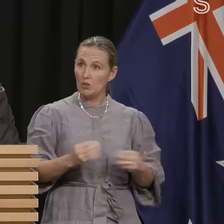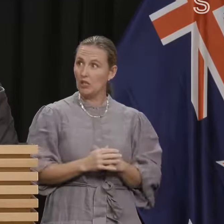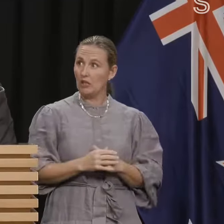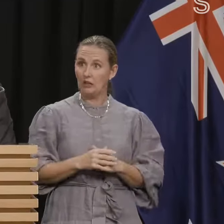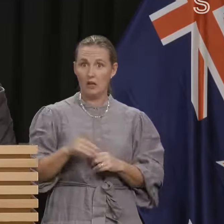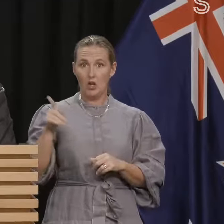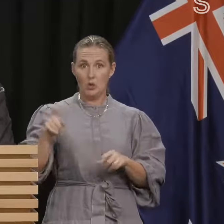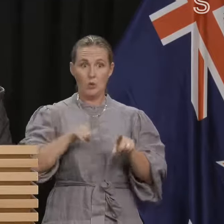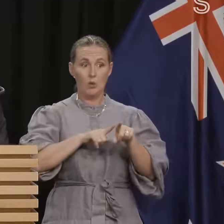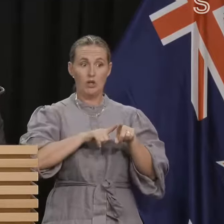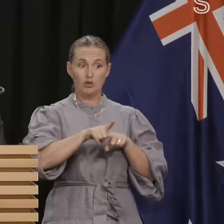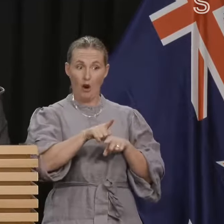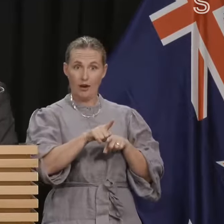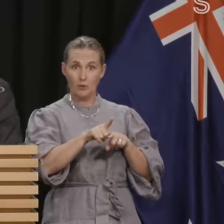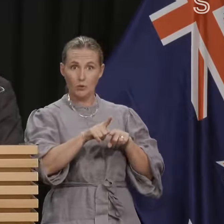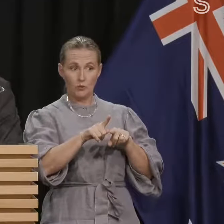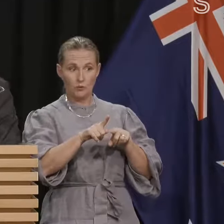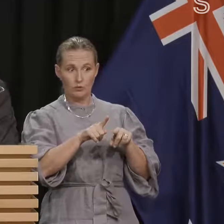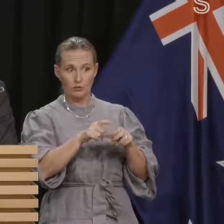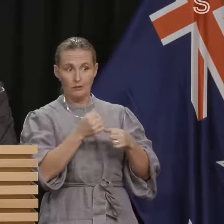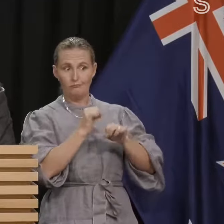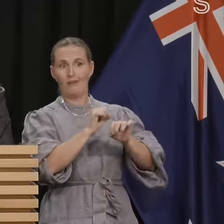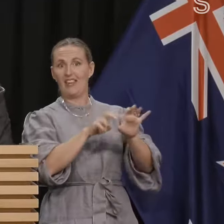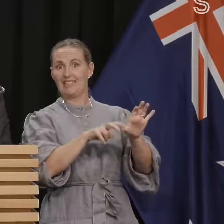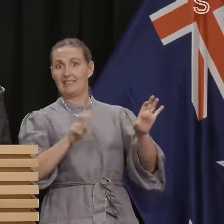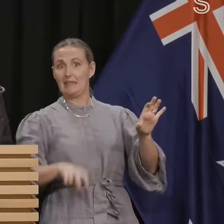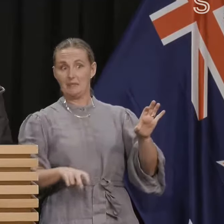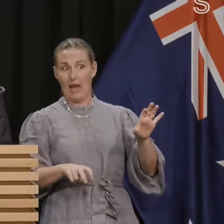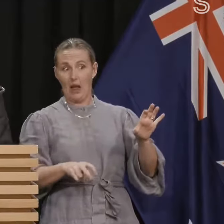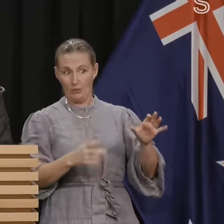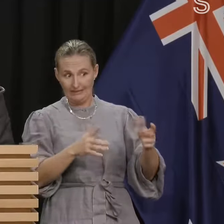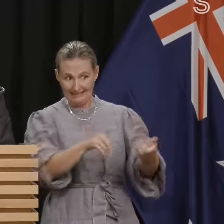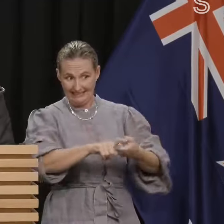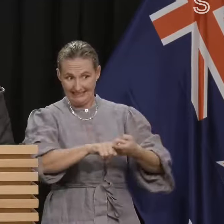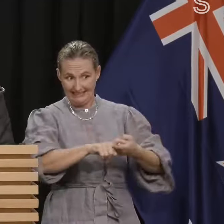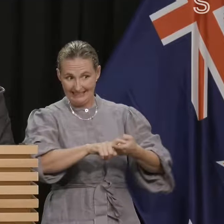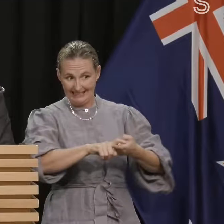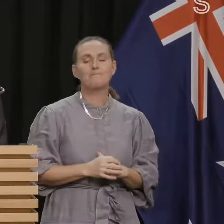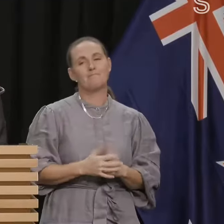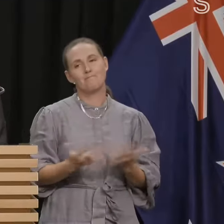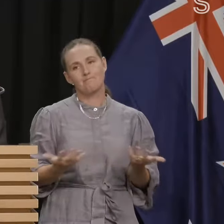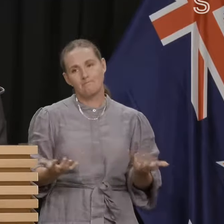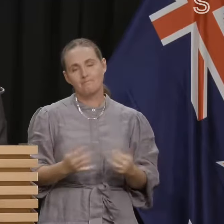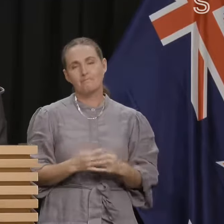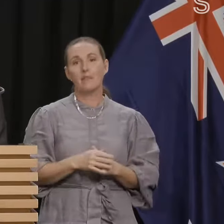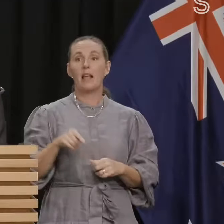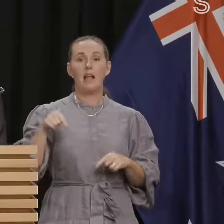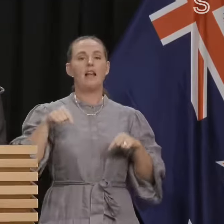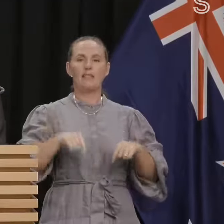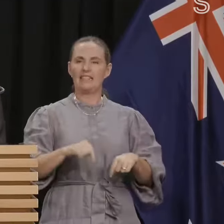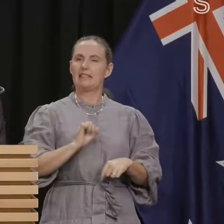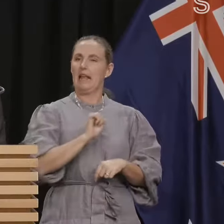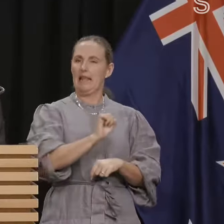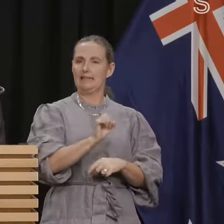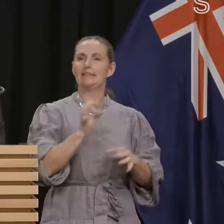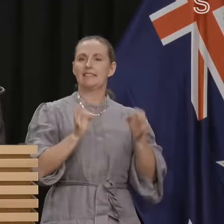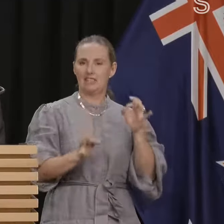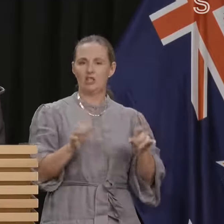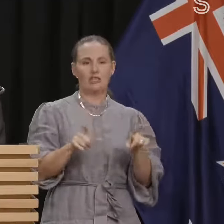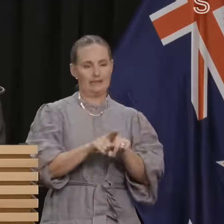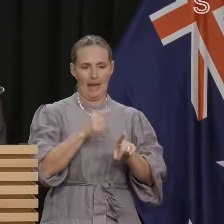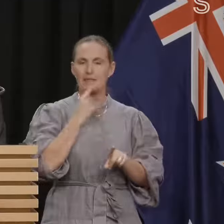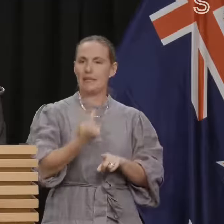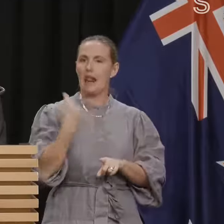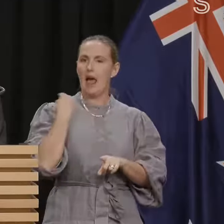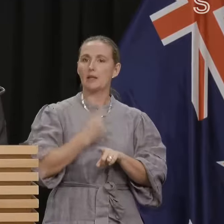of standing down at the next election? As I indicated last week, ultimately this was Stuart's decision to make. We did have a